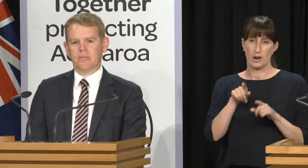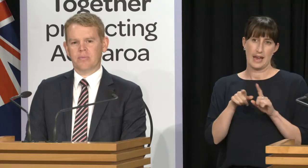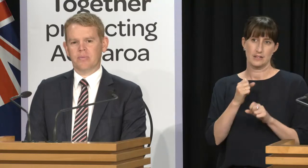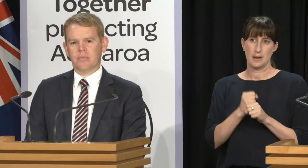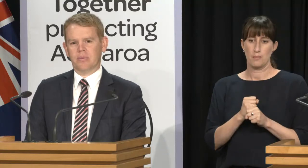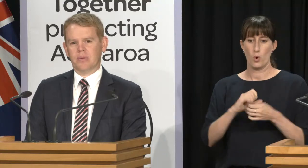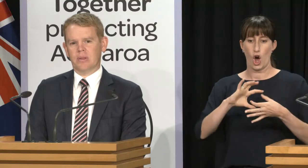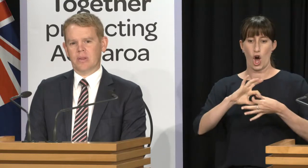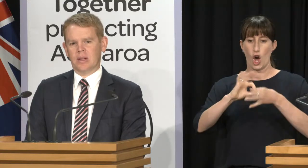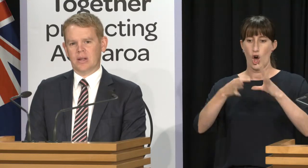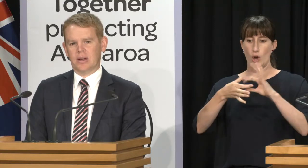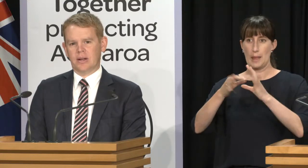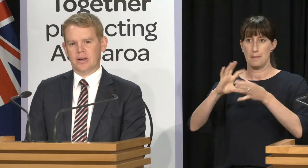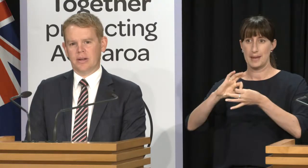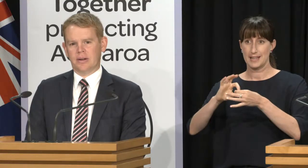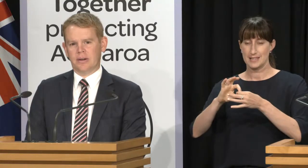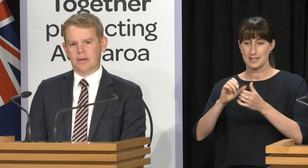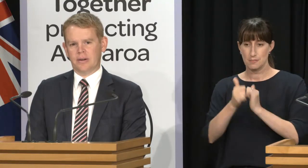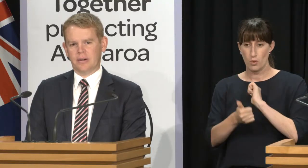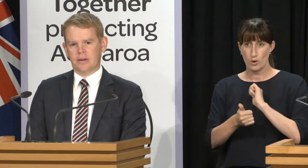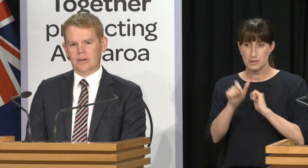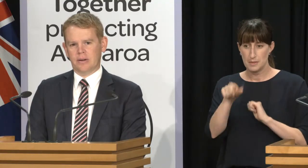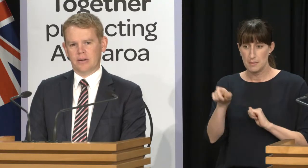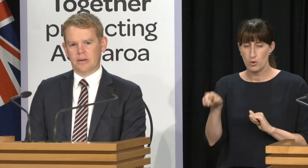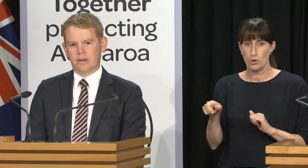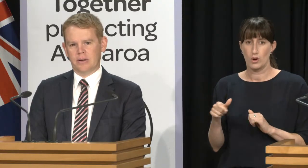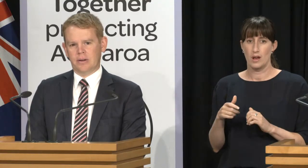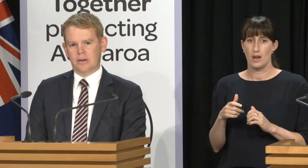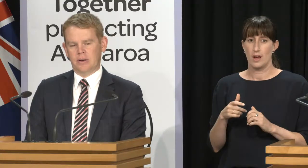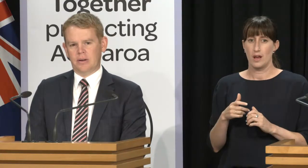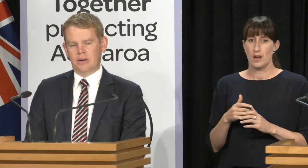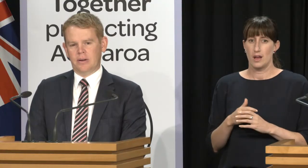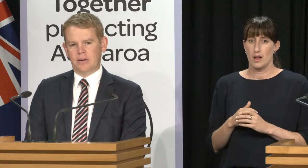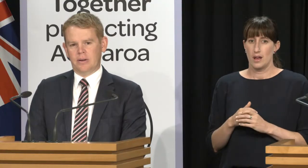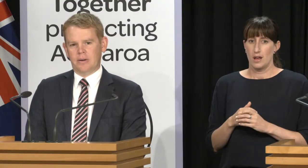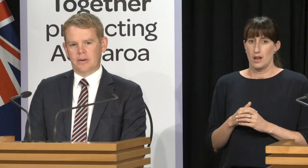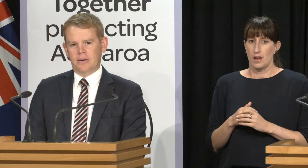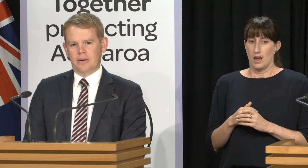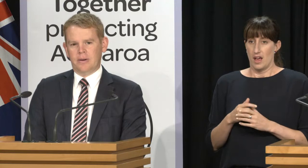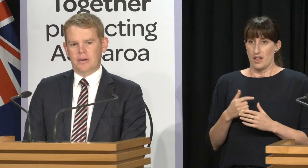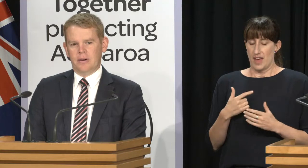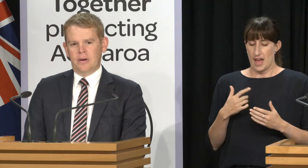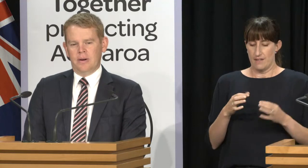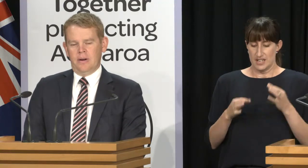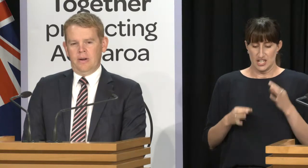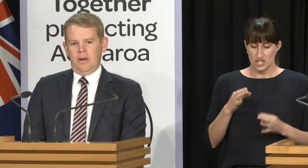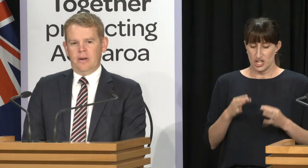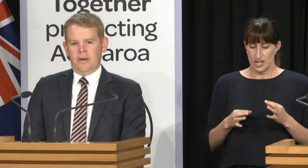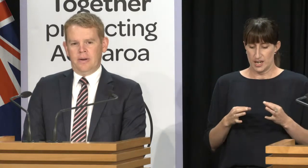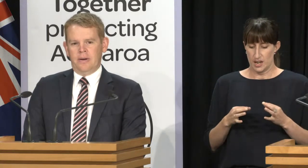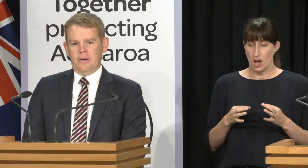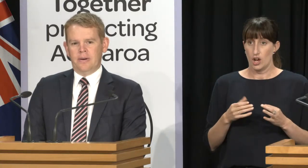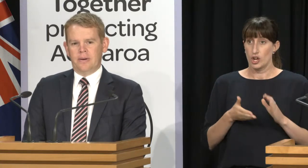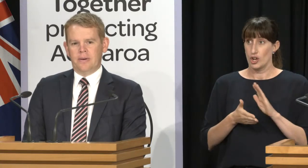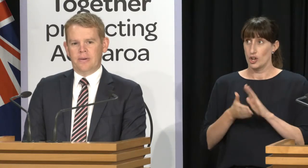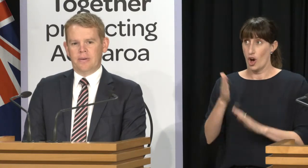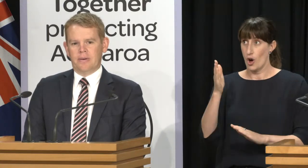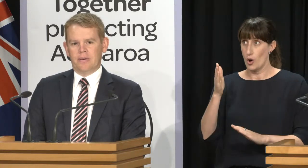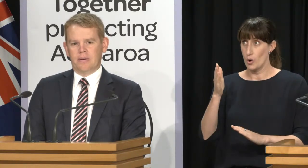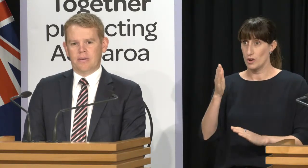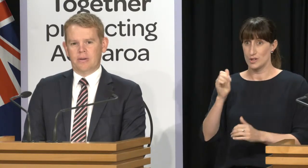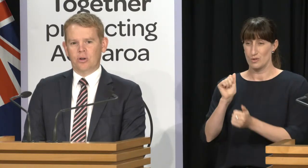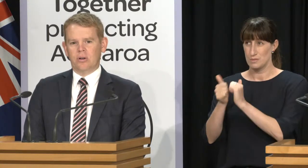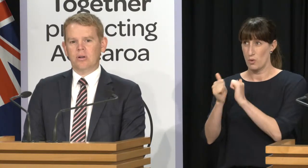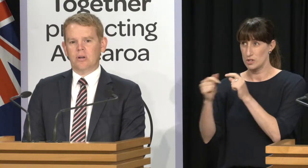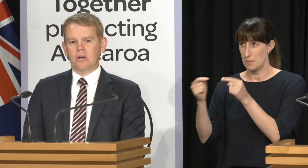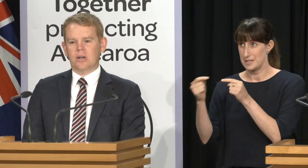July, none of those athletes will be forced to make a choice between competing, which they've put their heart and soul into for the last 4 years, and travelling